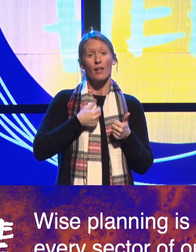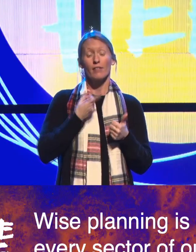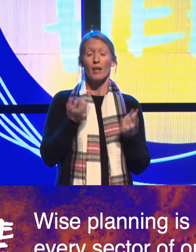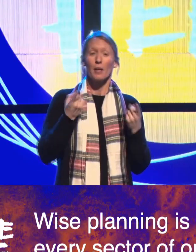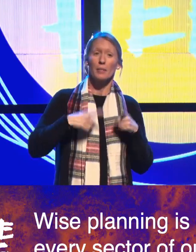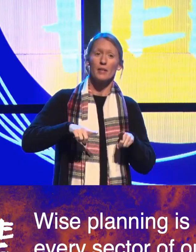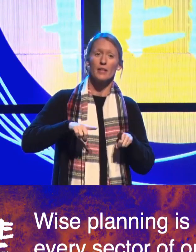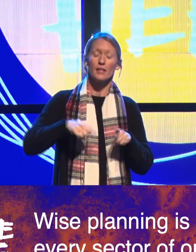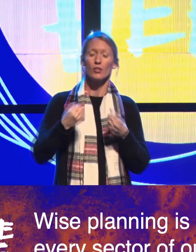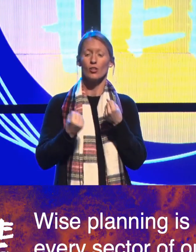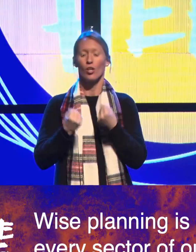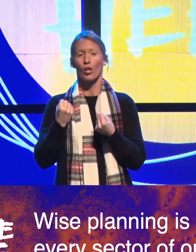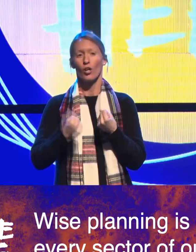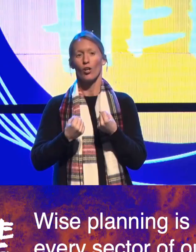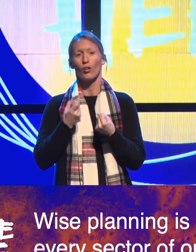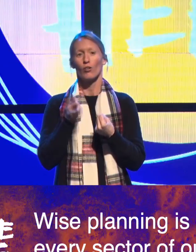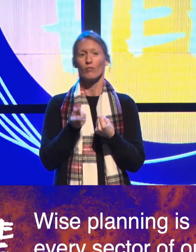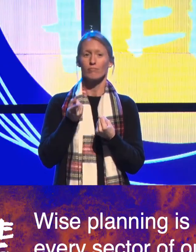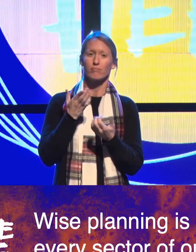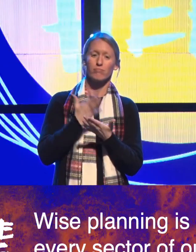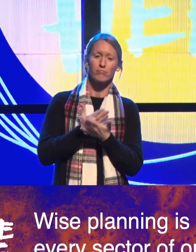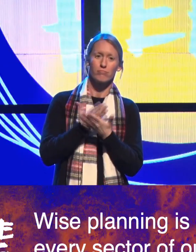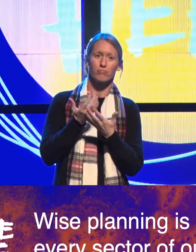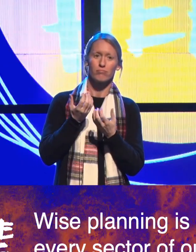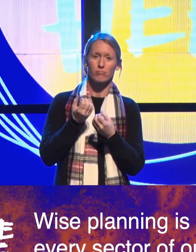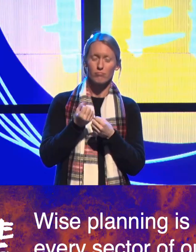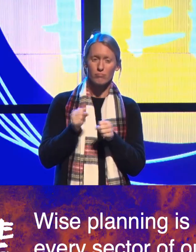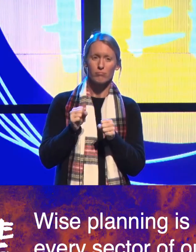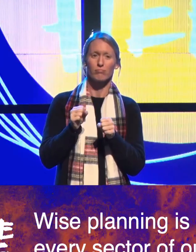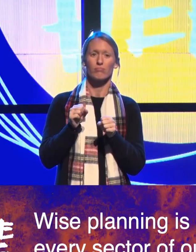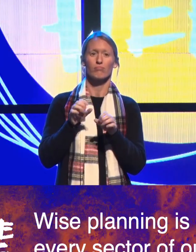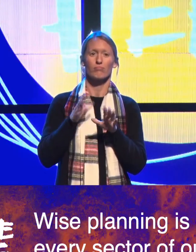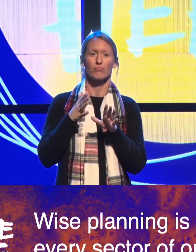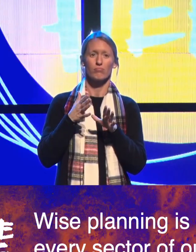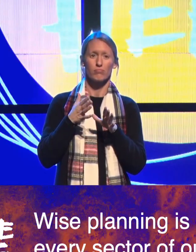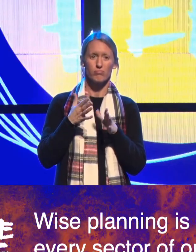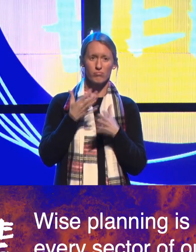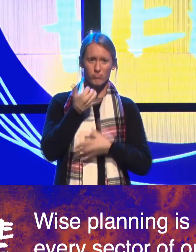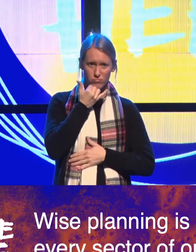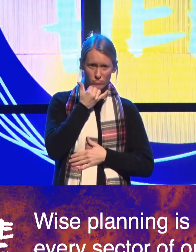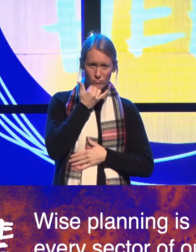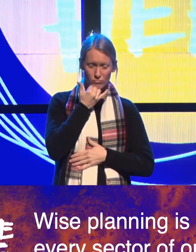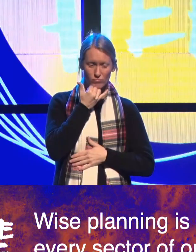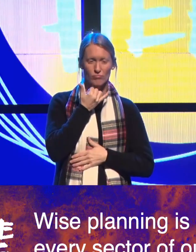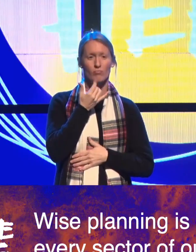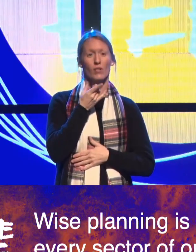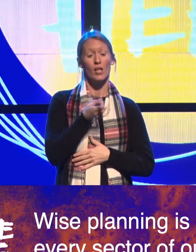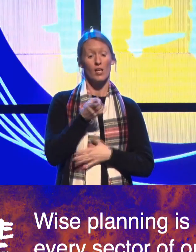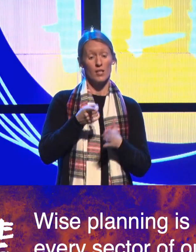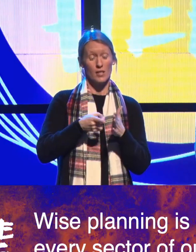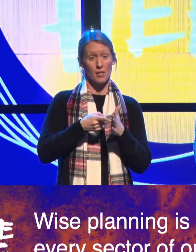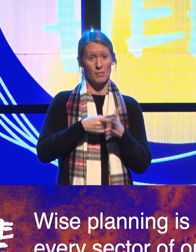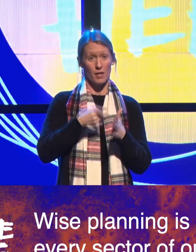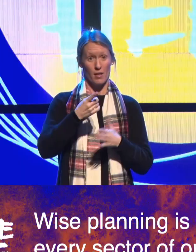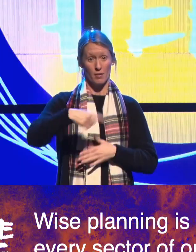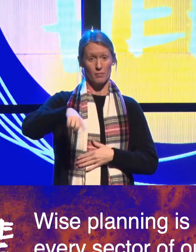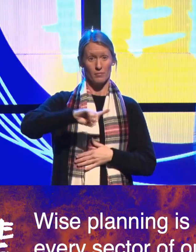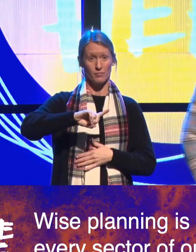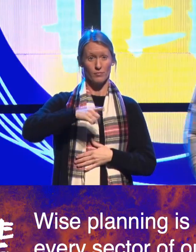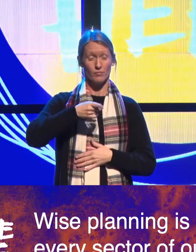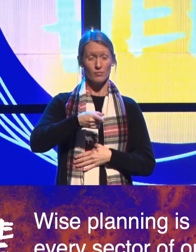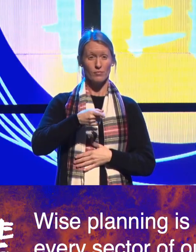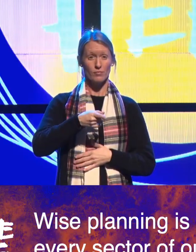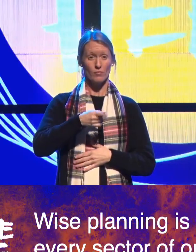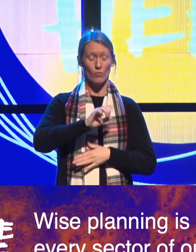broke down, whatever it was, and then it's like, oh no, right? So there are things. And how many of y'all know sometimes you set